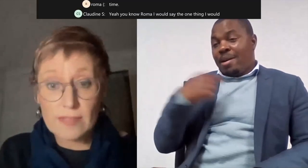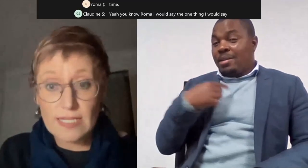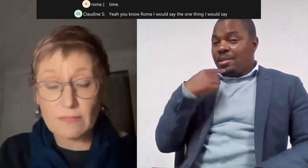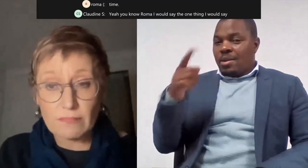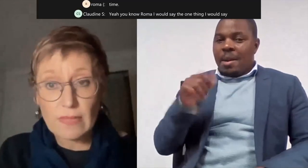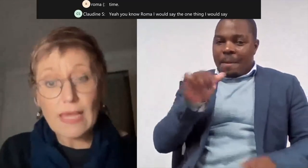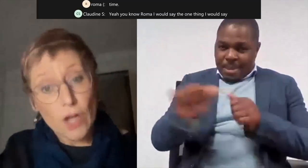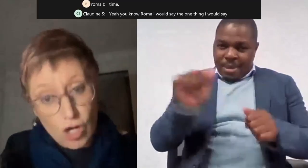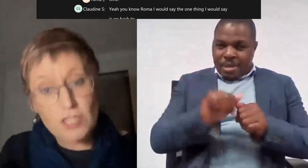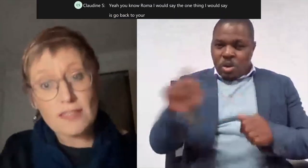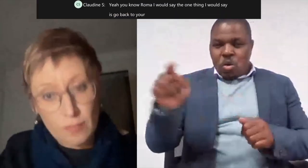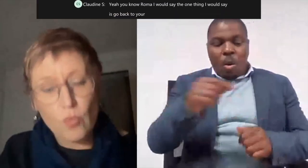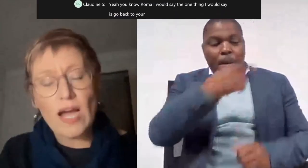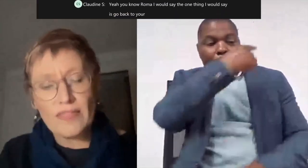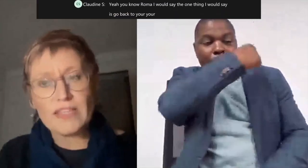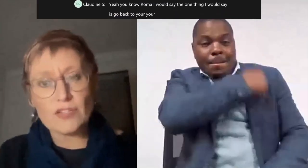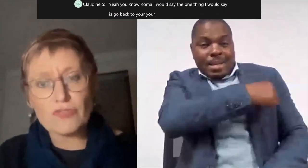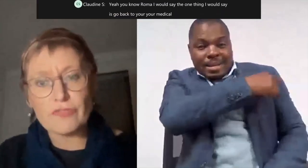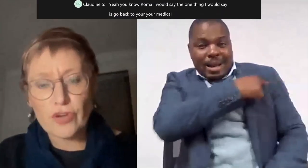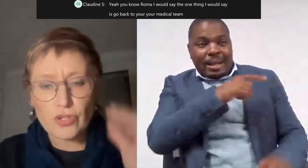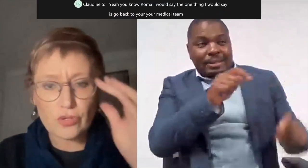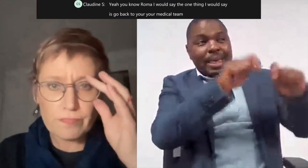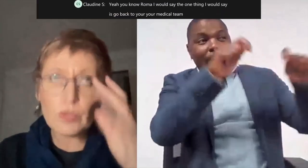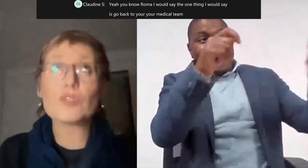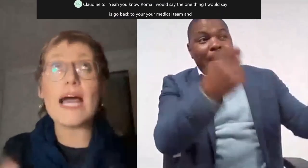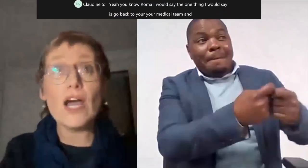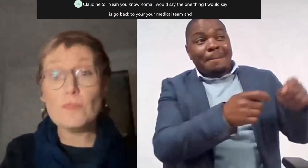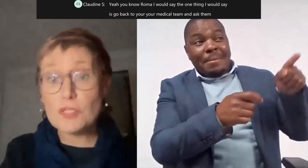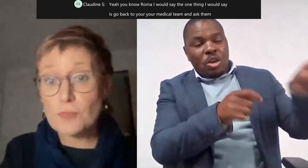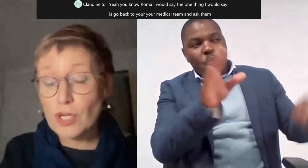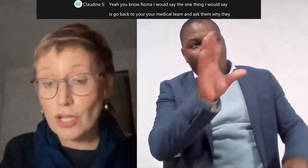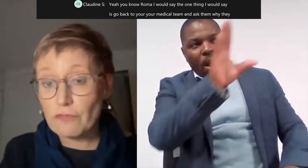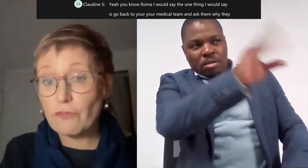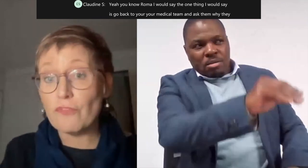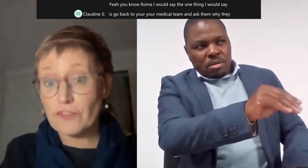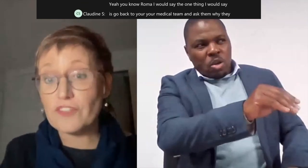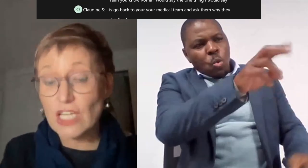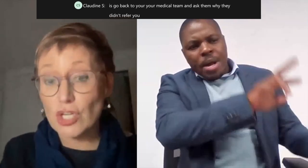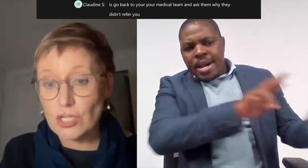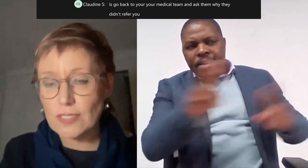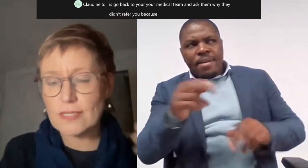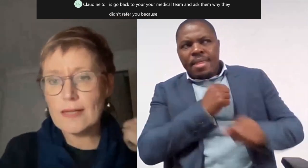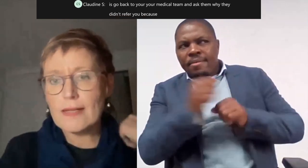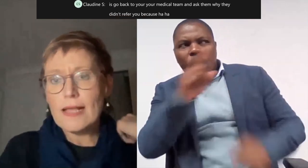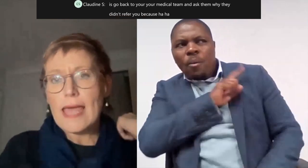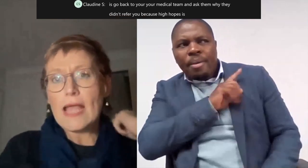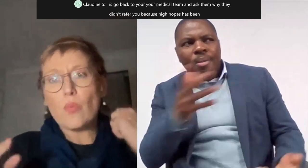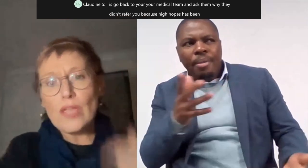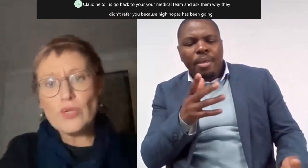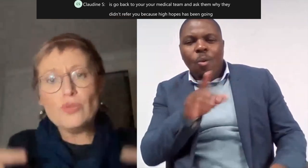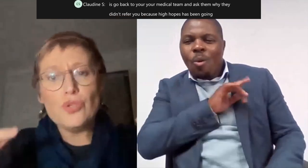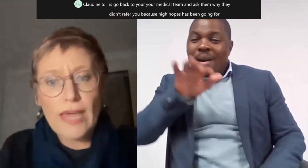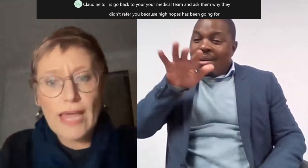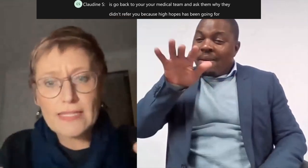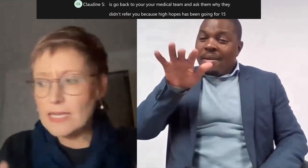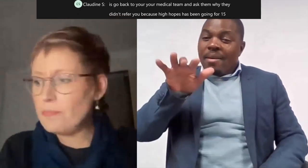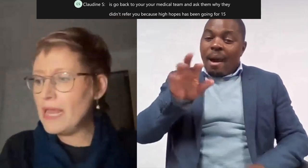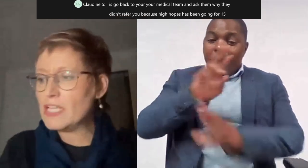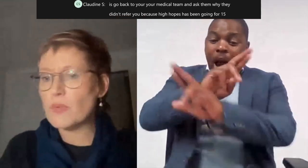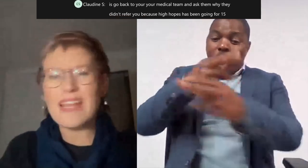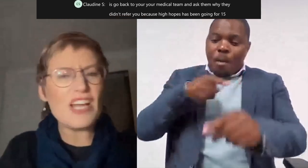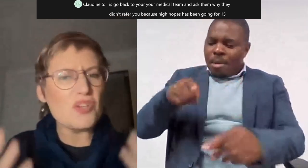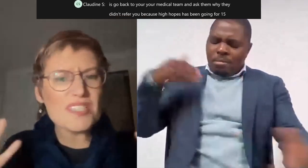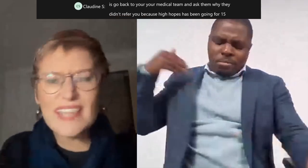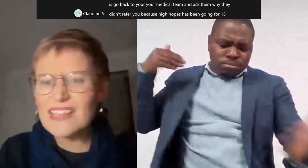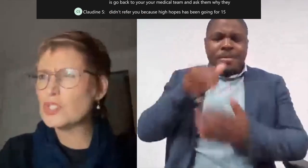Your medical team and ask them why they didn't refer you, because High Hopes has been going for 15 years. And when you do that